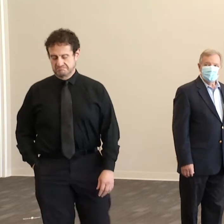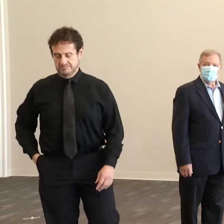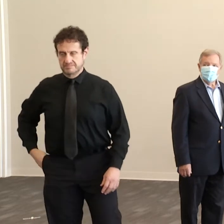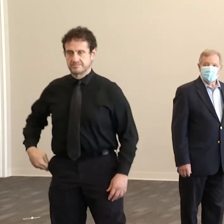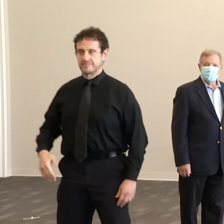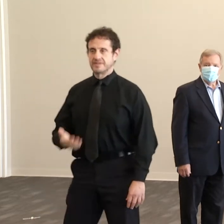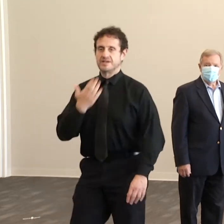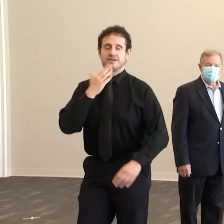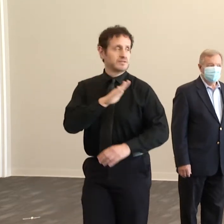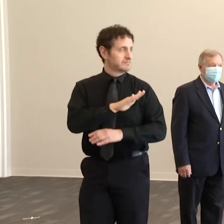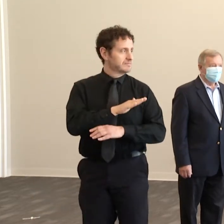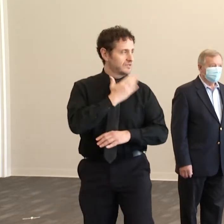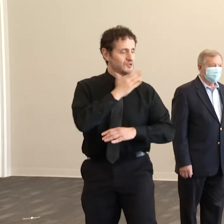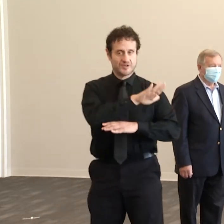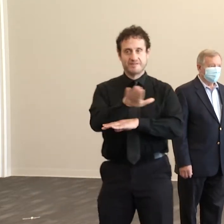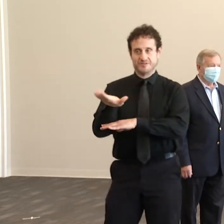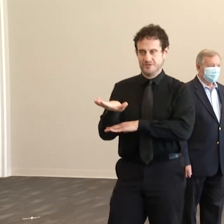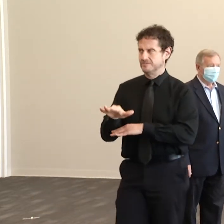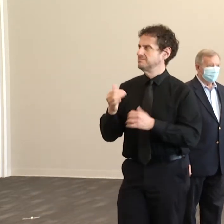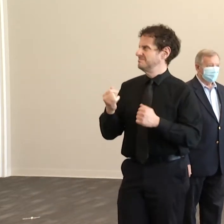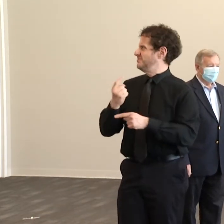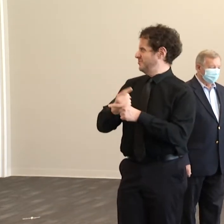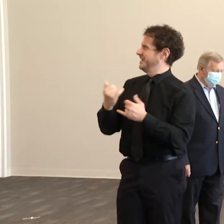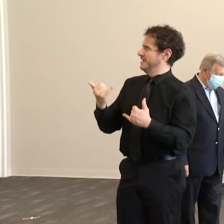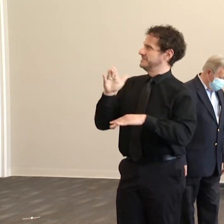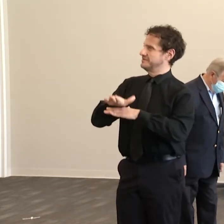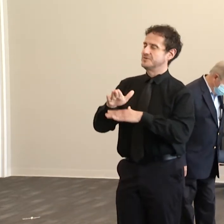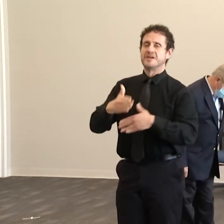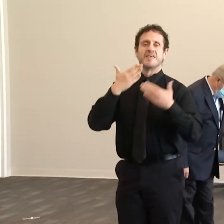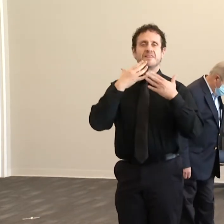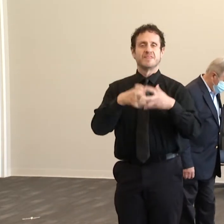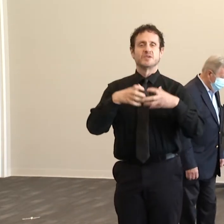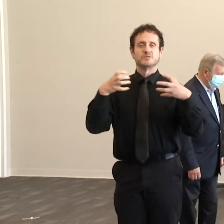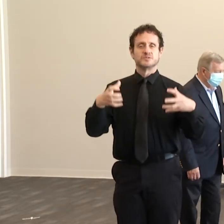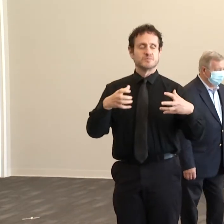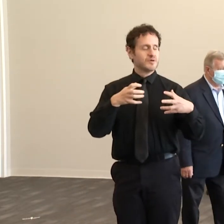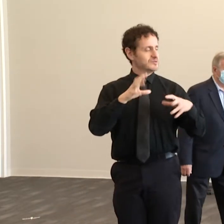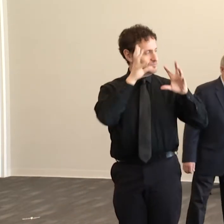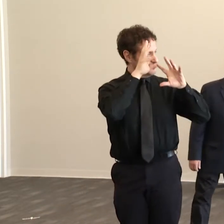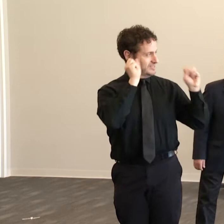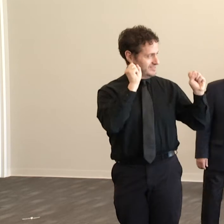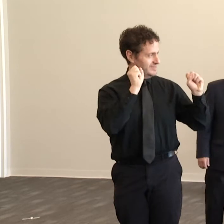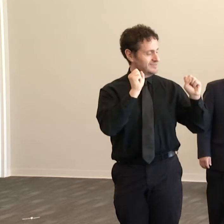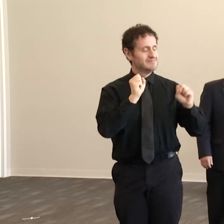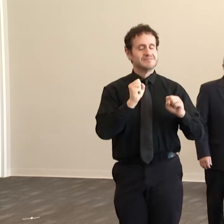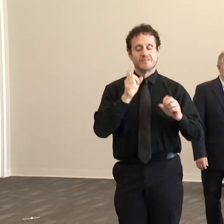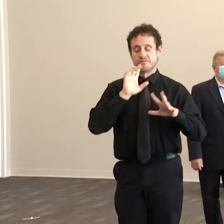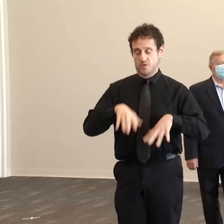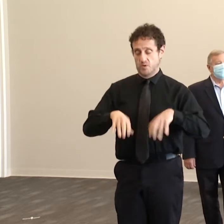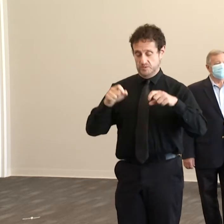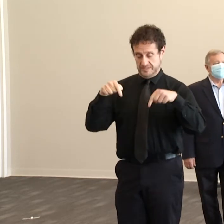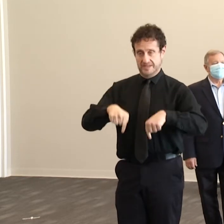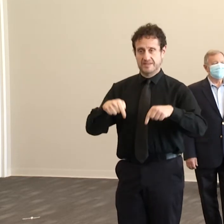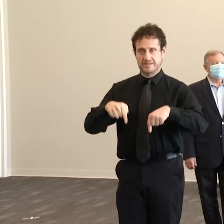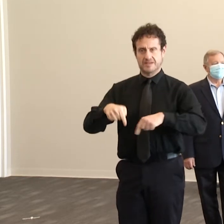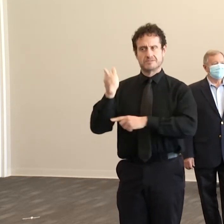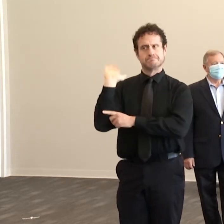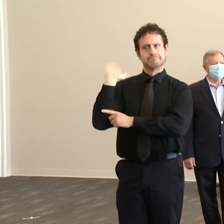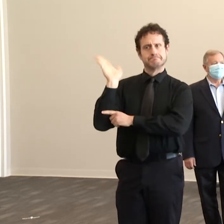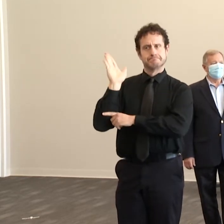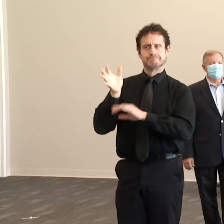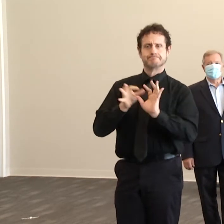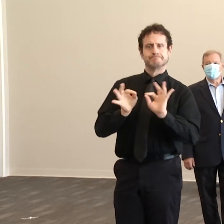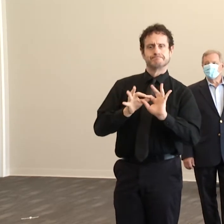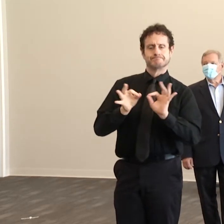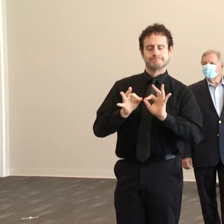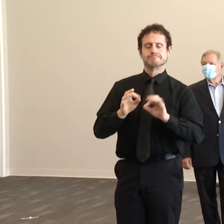Good afternoon. Yeah, it is afternoon. Thank you so much, Madam President, for hosting this press conference